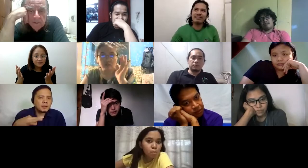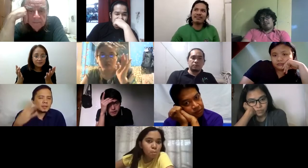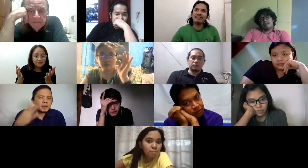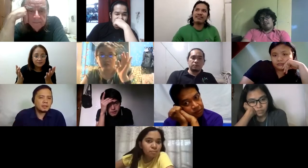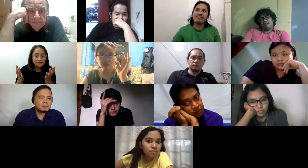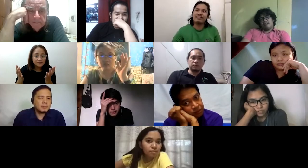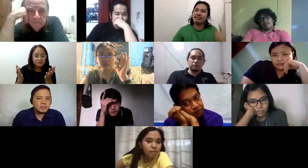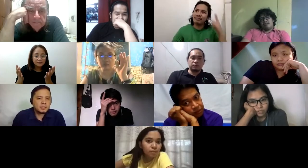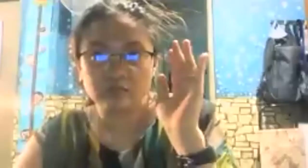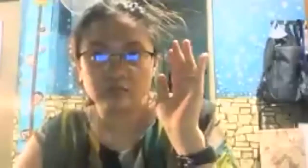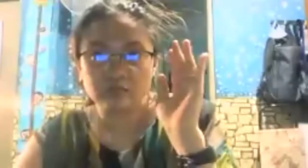add, Meng speaking.